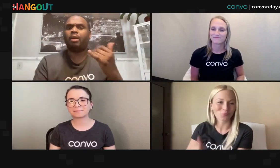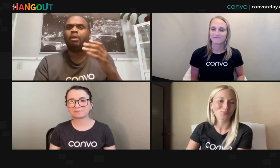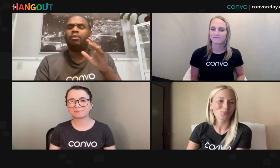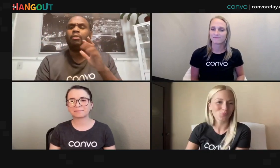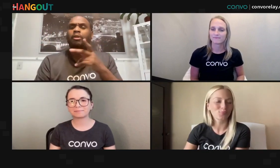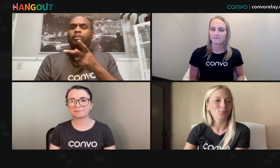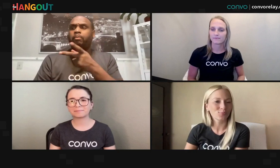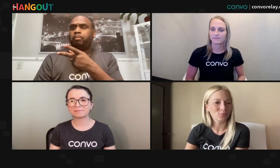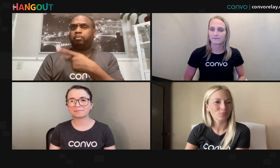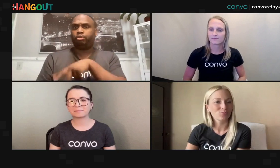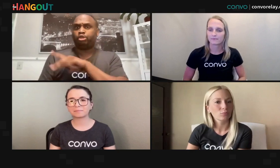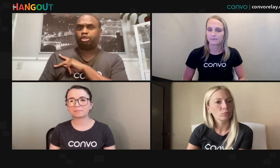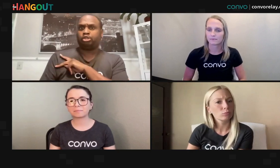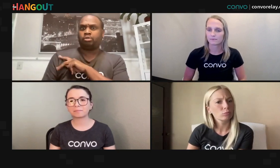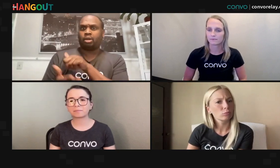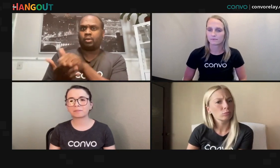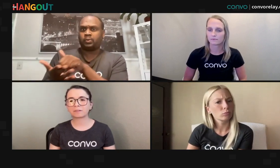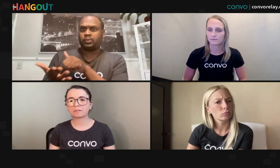understand better.